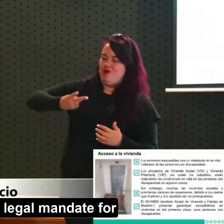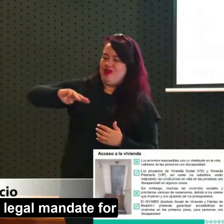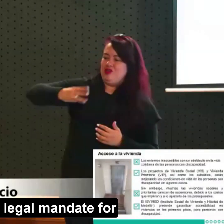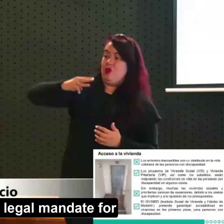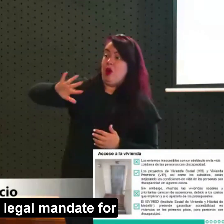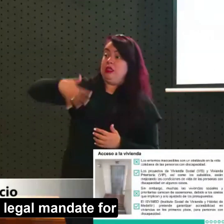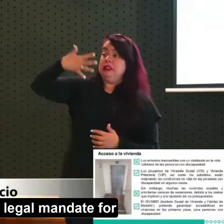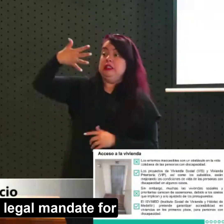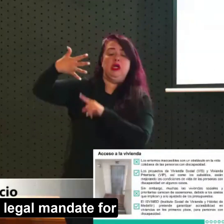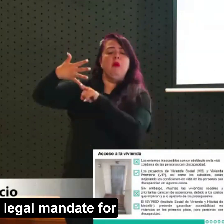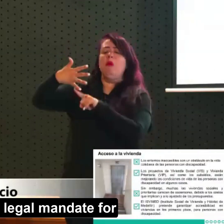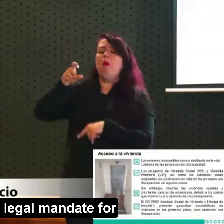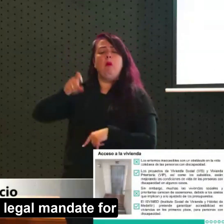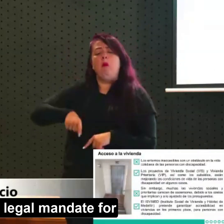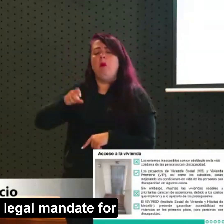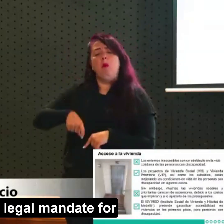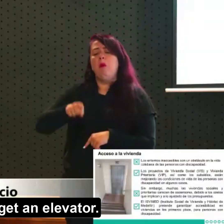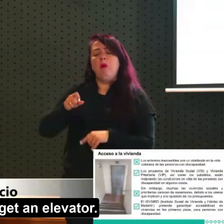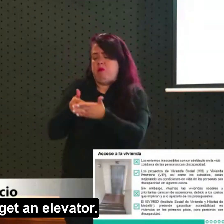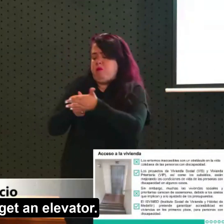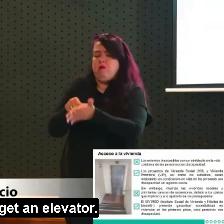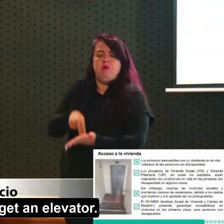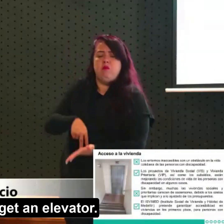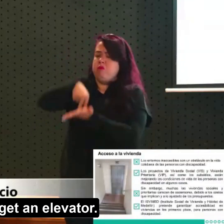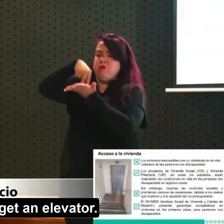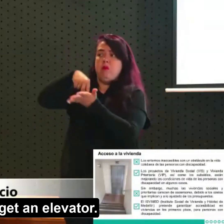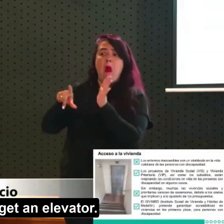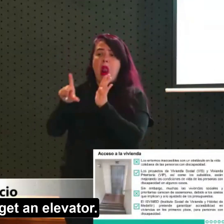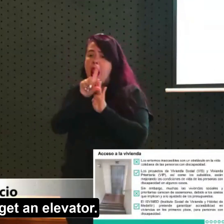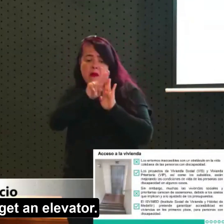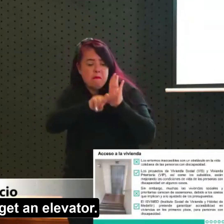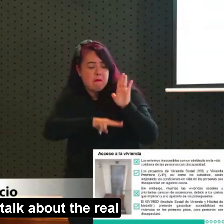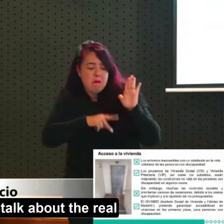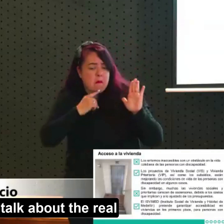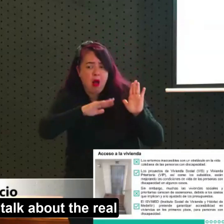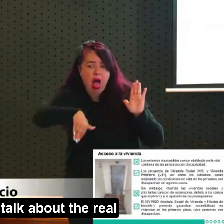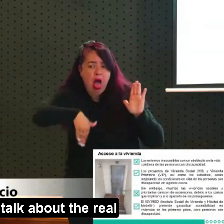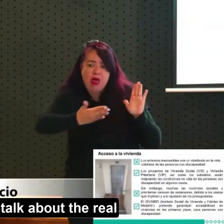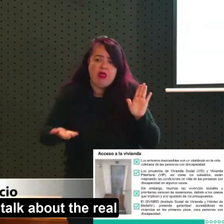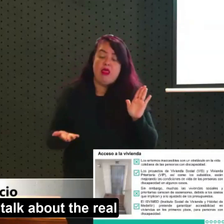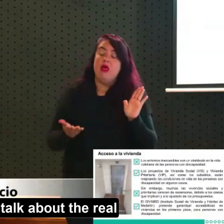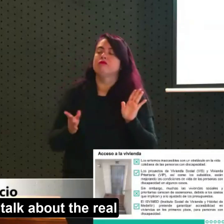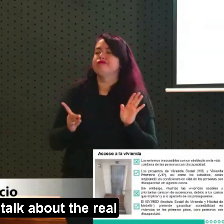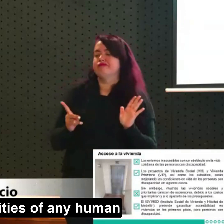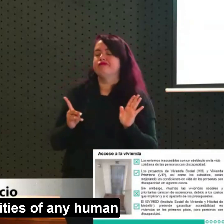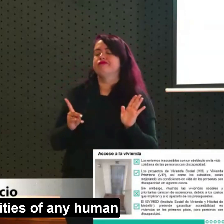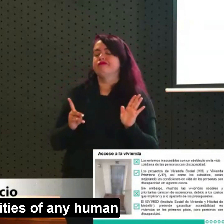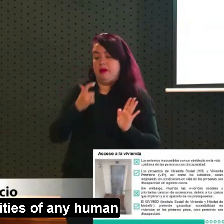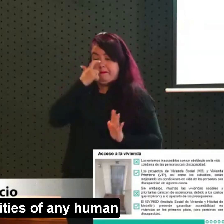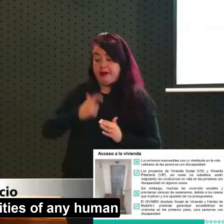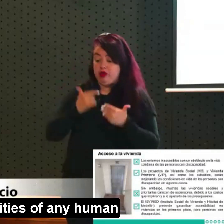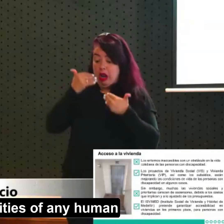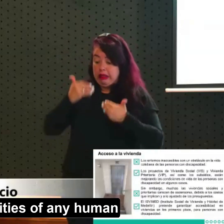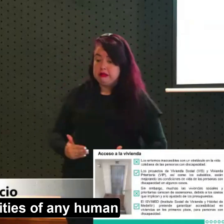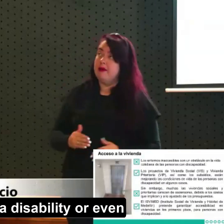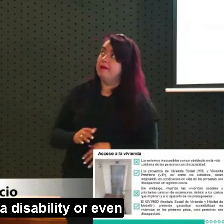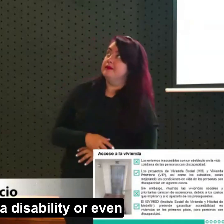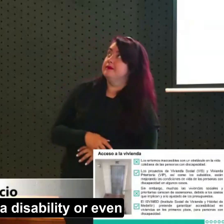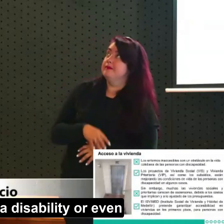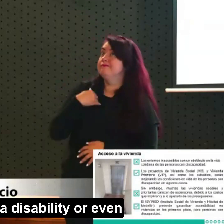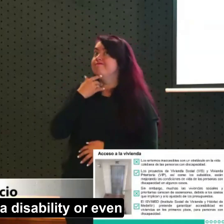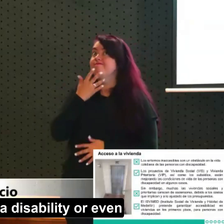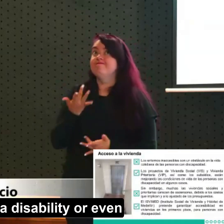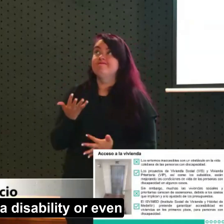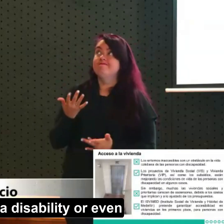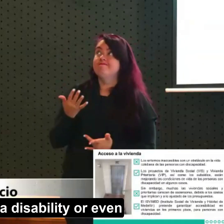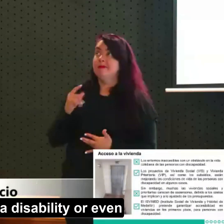stories, there's no legal mandate for you to get an elevator. But if you talk about the real daily activities of any human